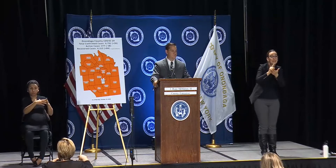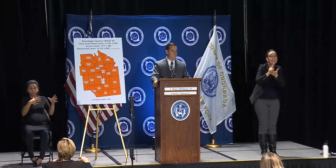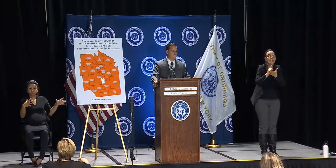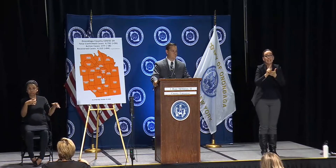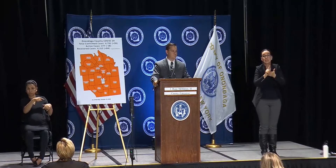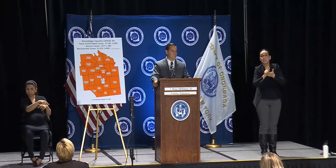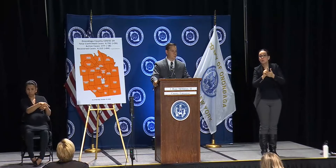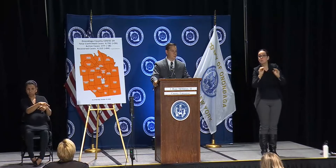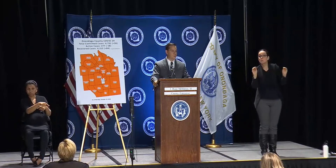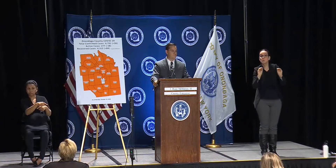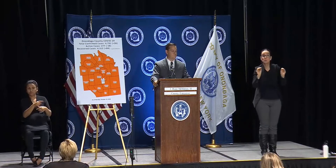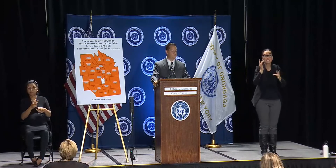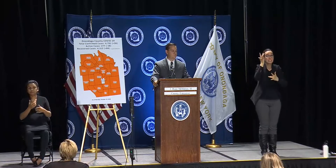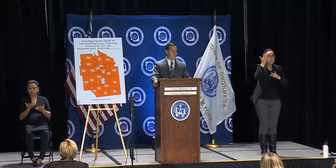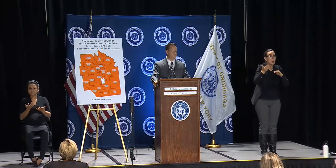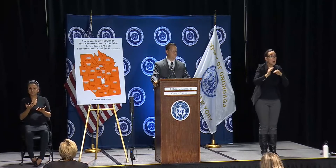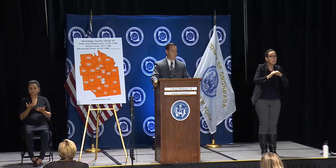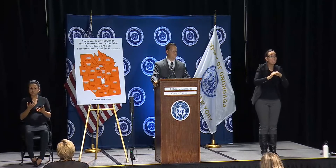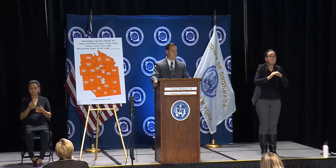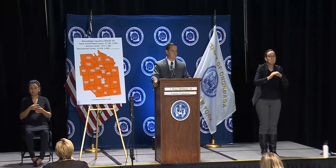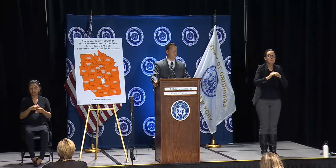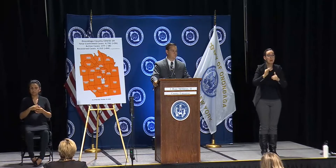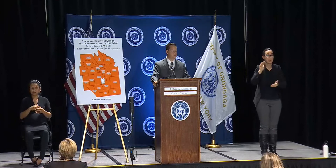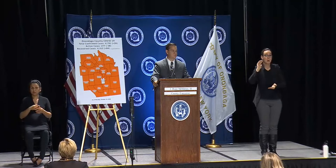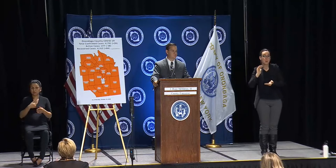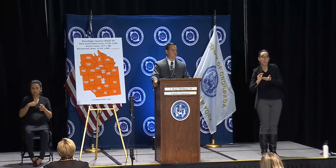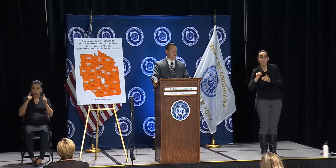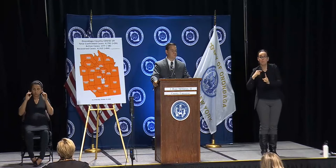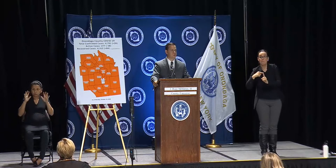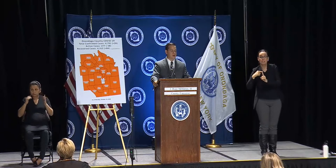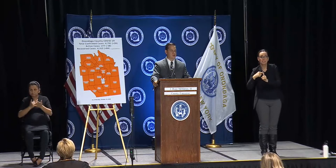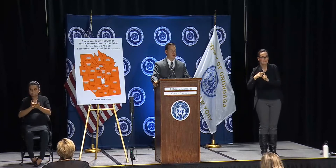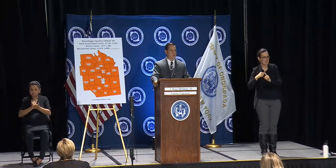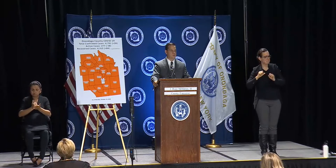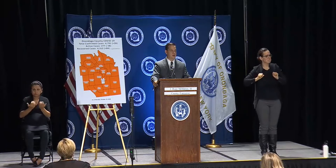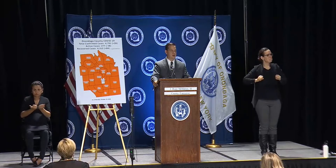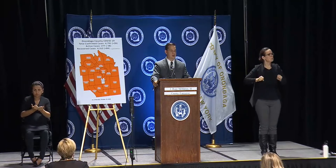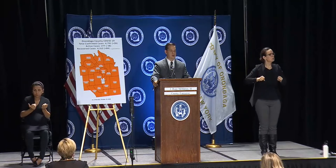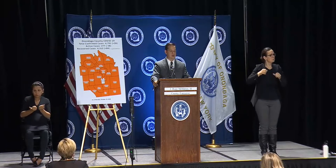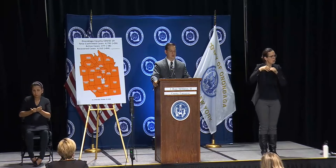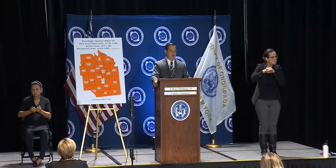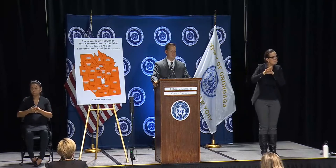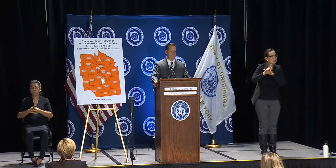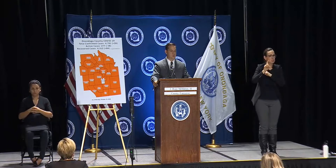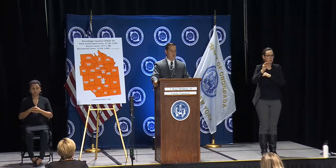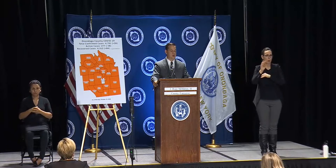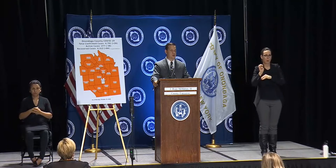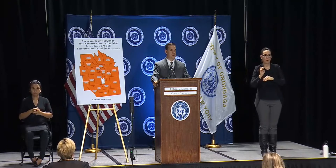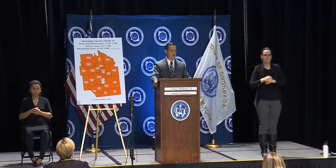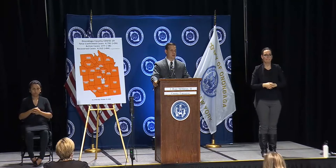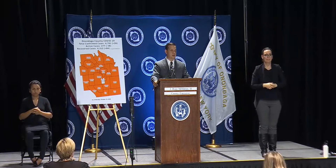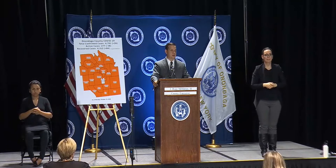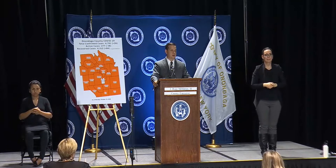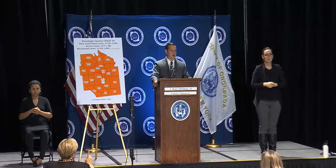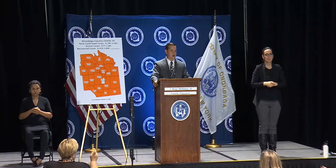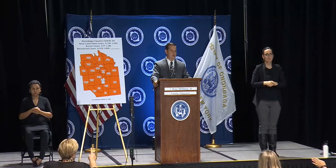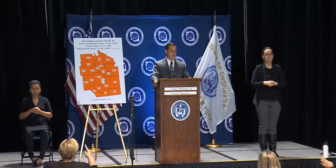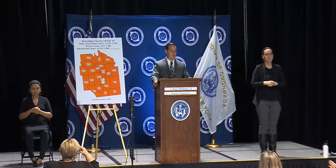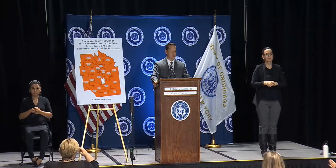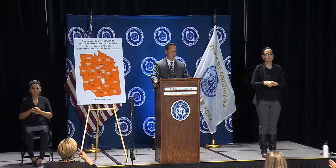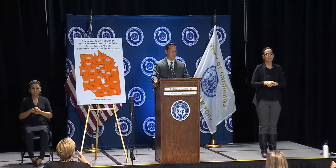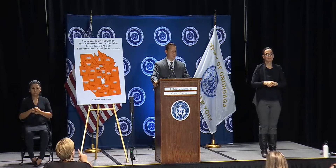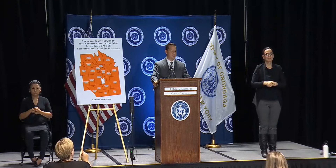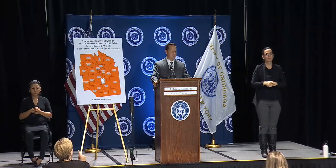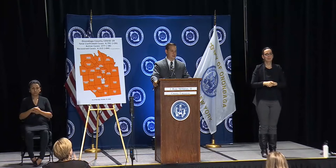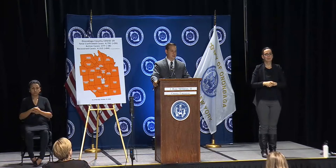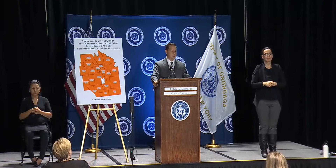argument. Would it make sense to have it students only at first? I think so. I think because we can